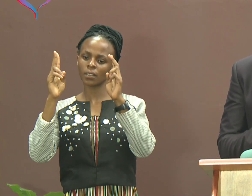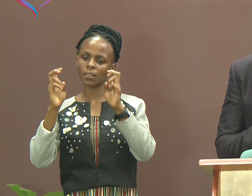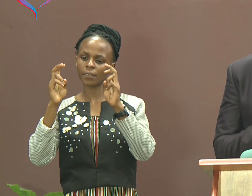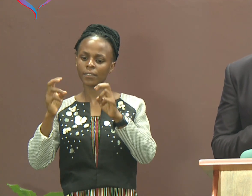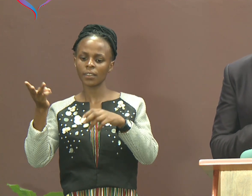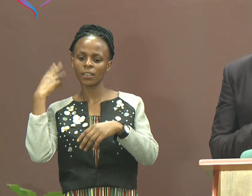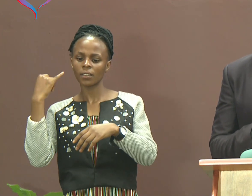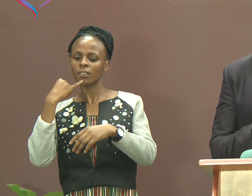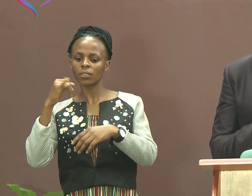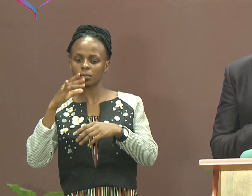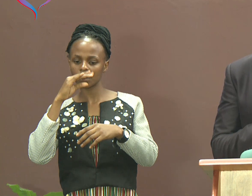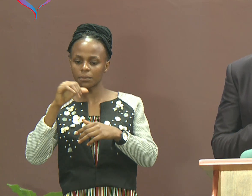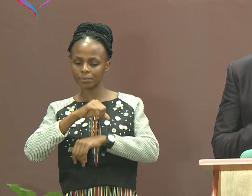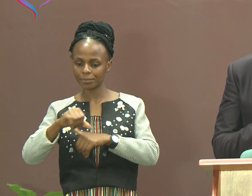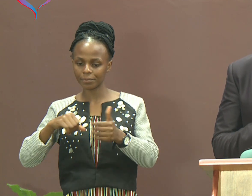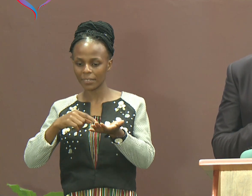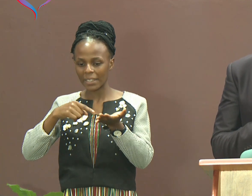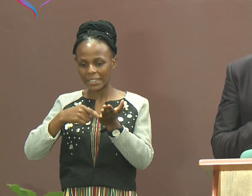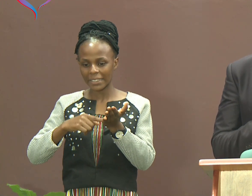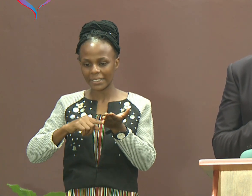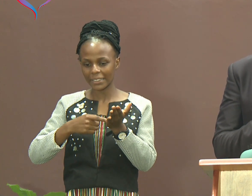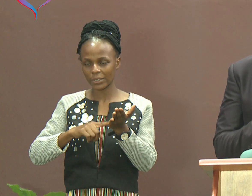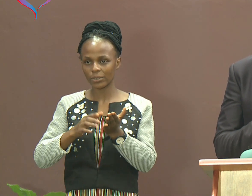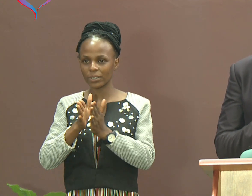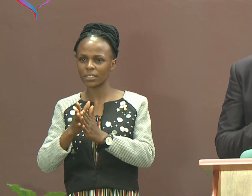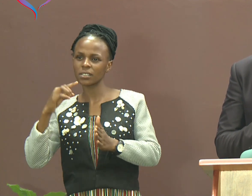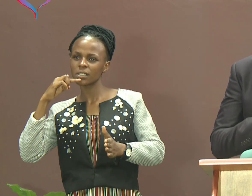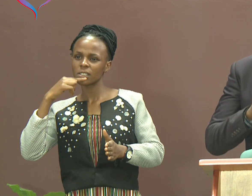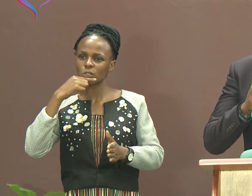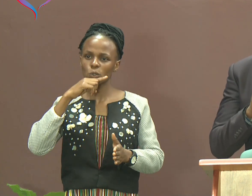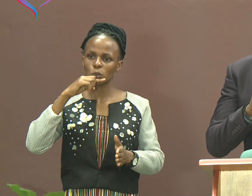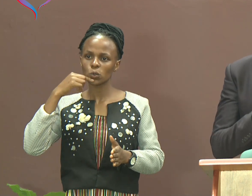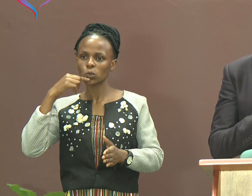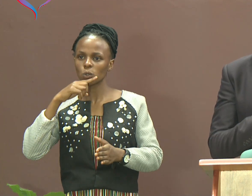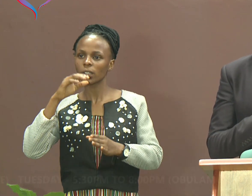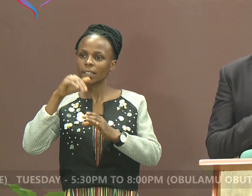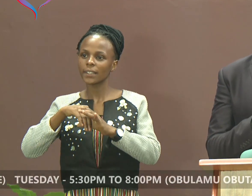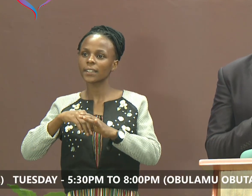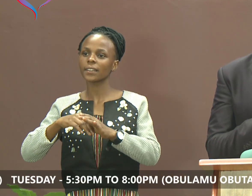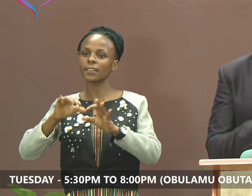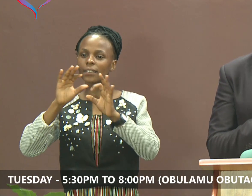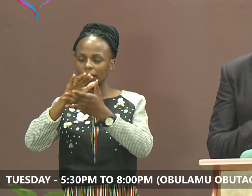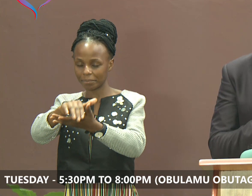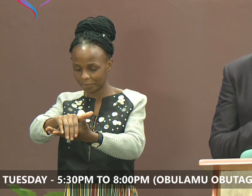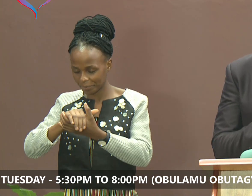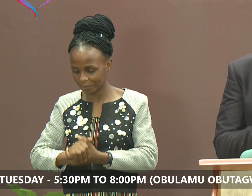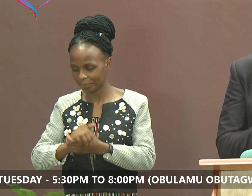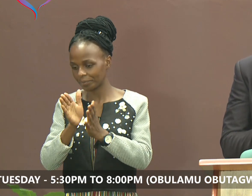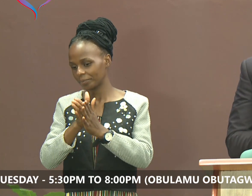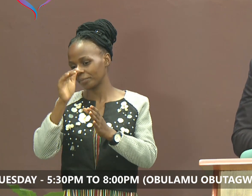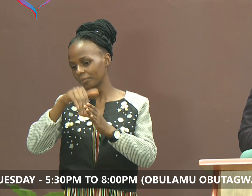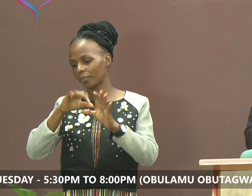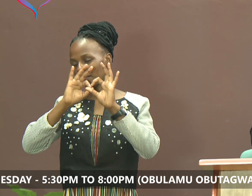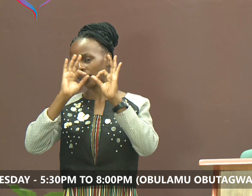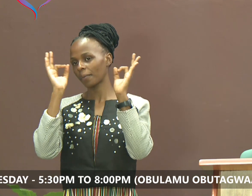about technology, social media in marriage or in family, but technology in marriage or in family, in the